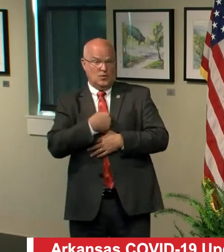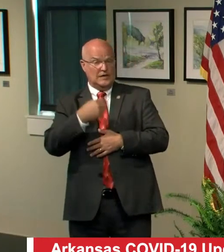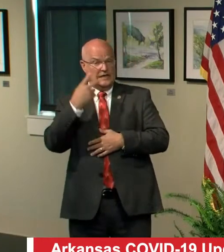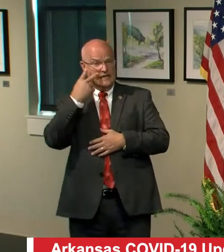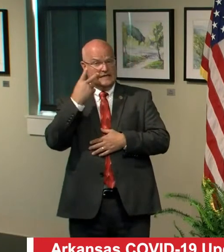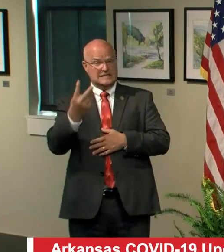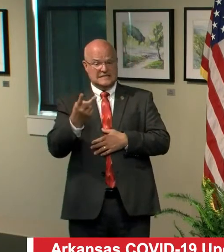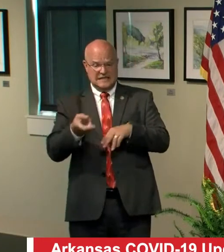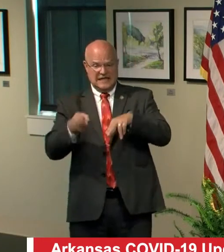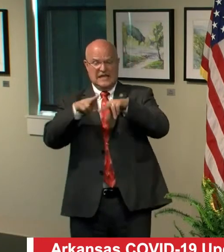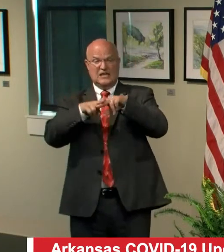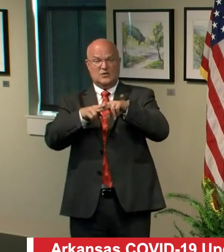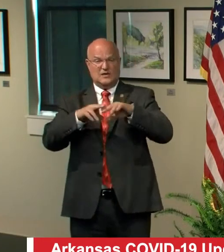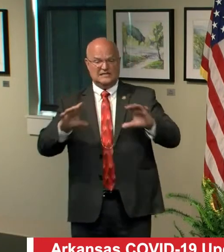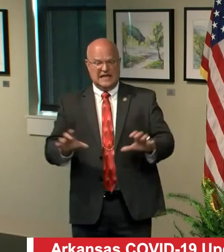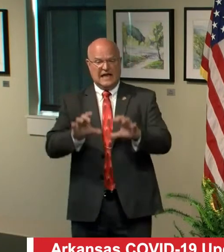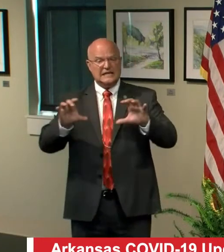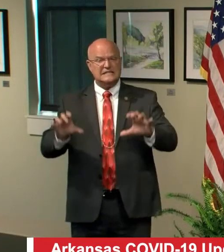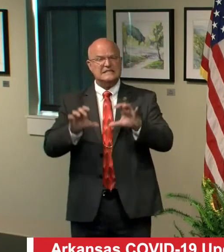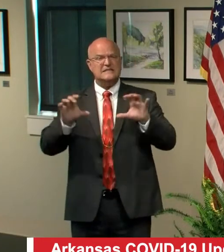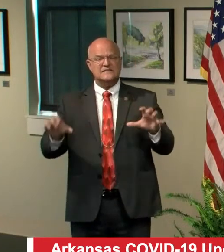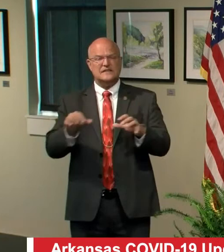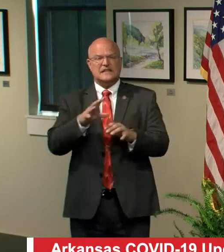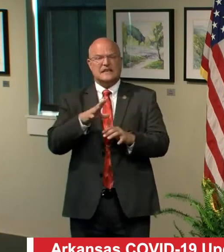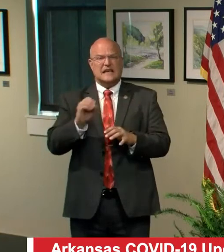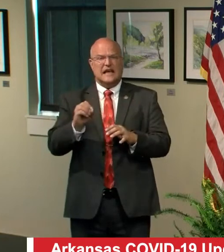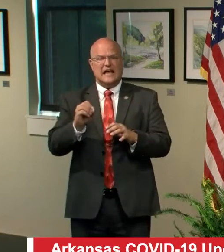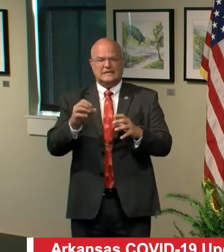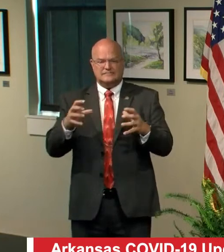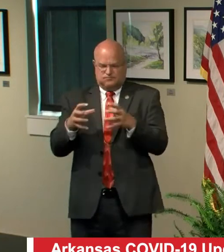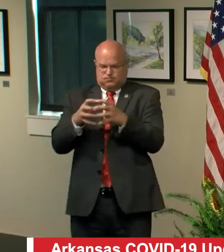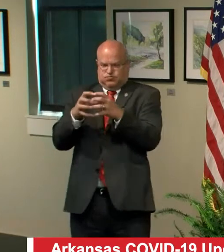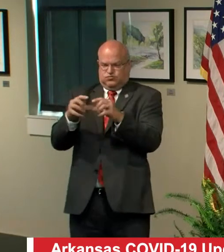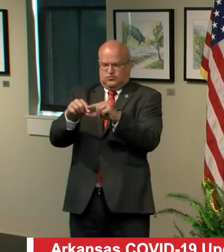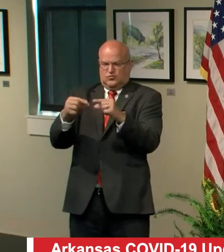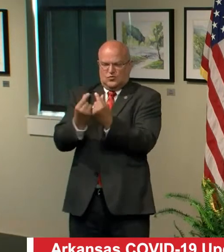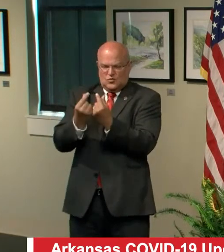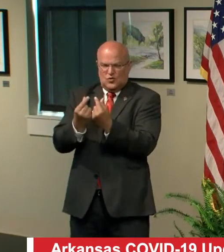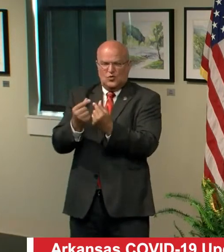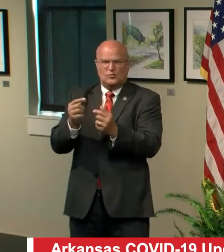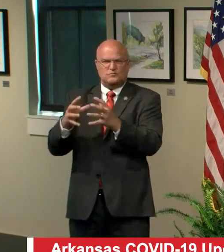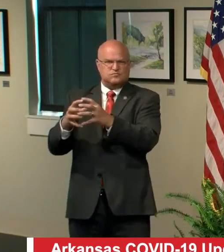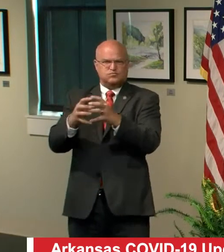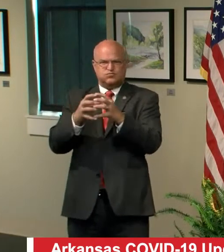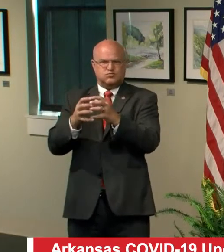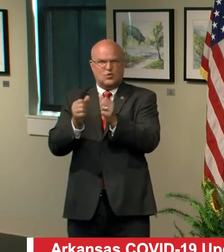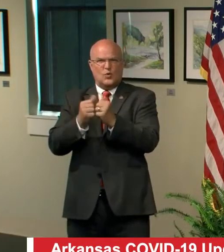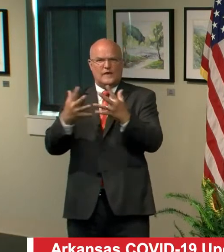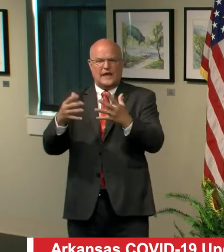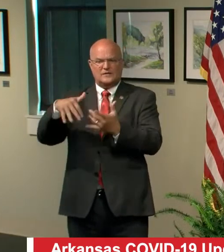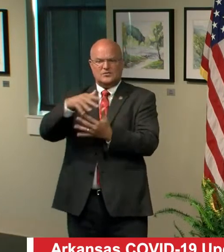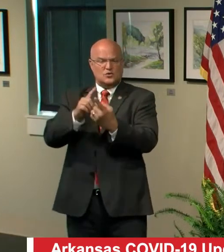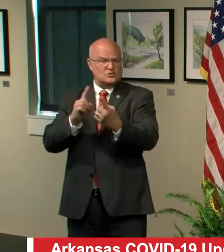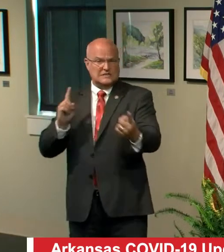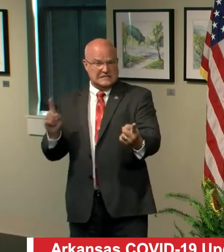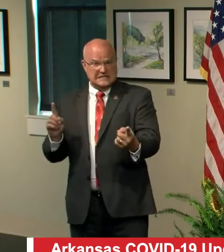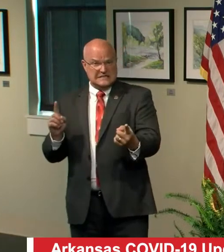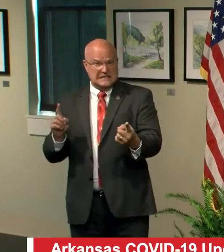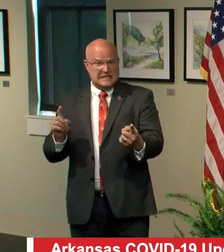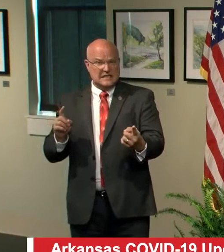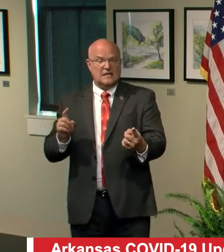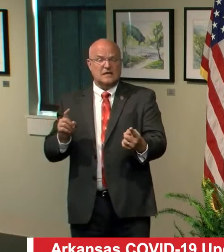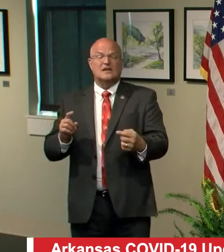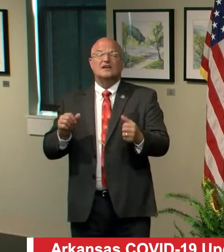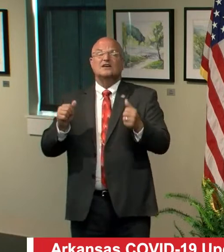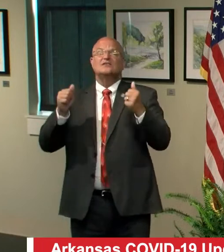see increased activity in congregations or people getting together without social distancing,